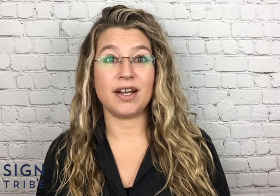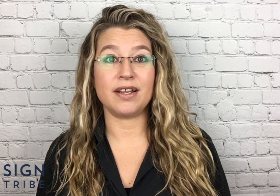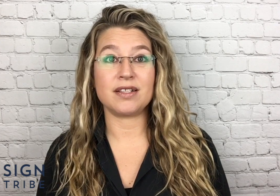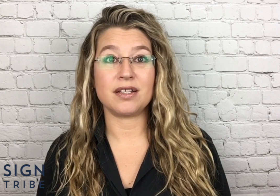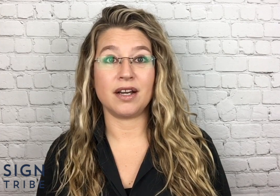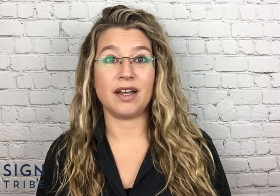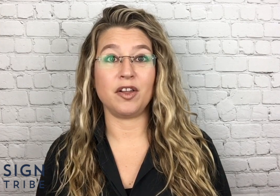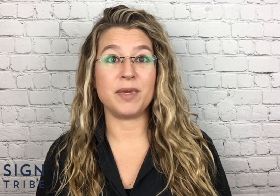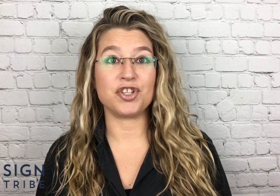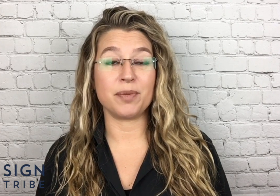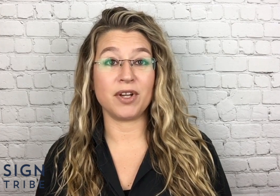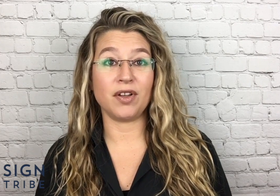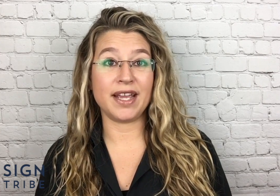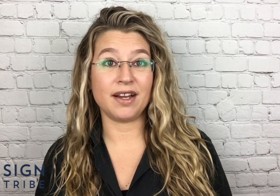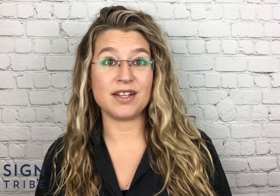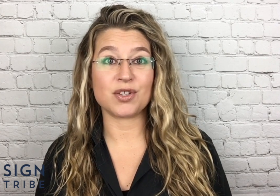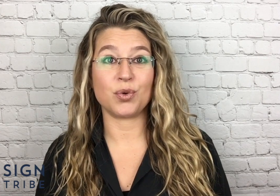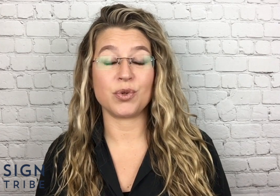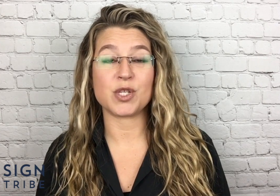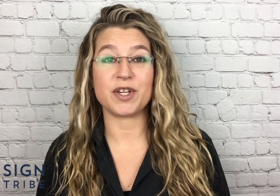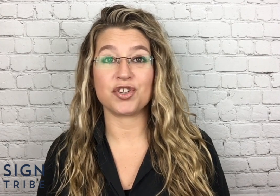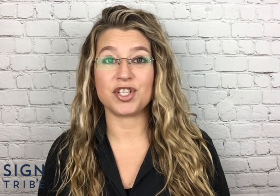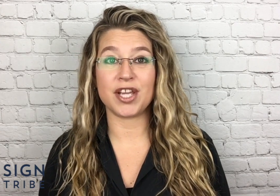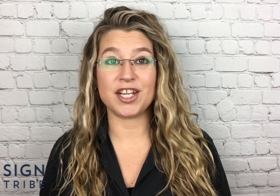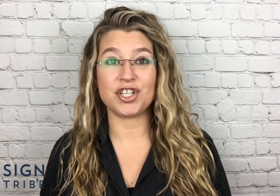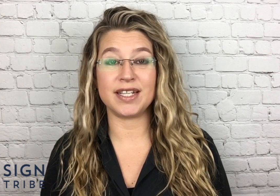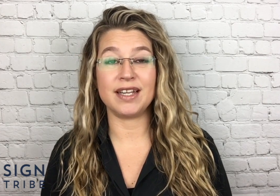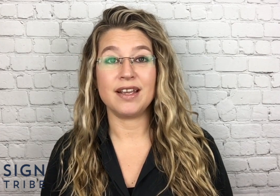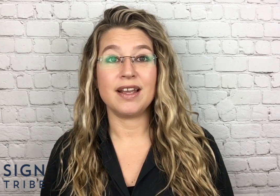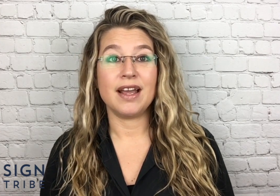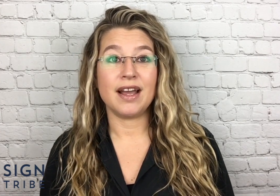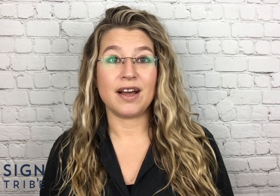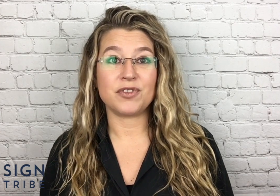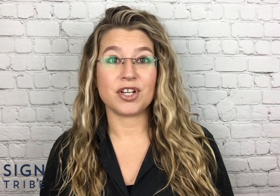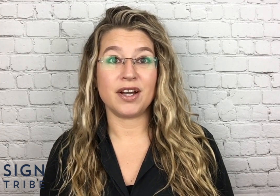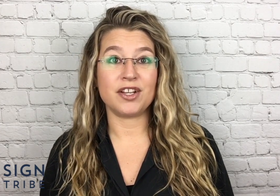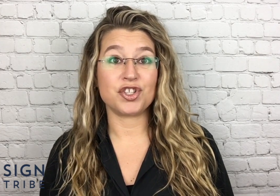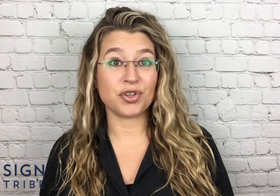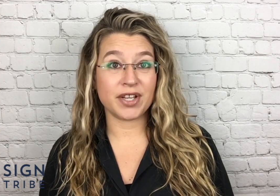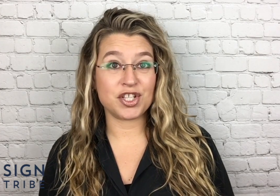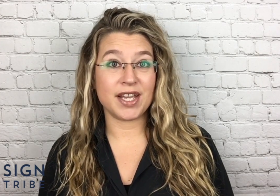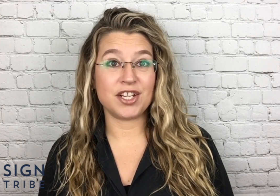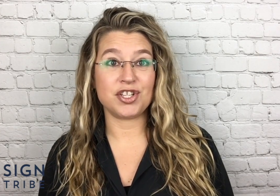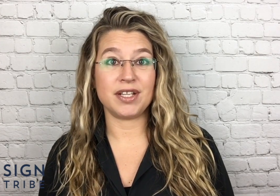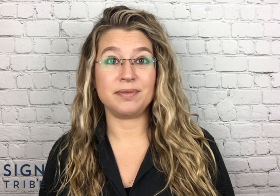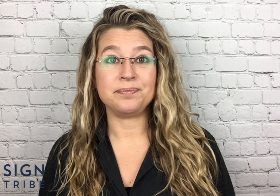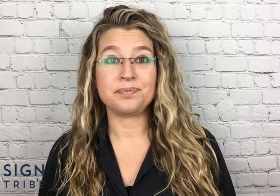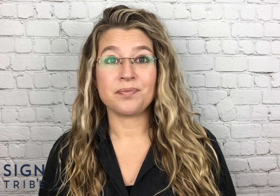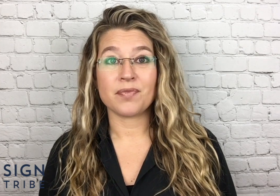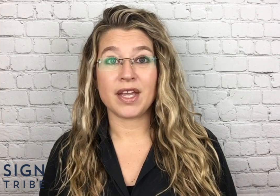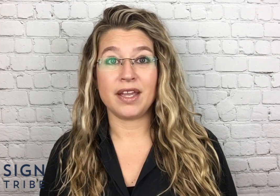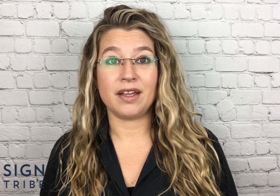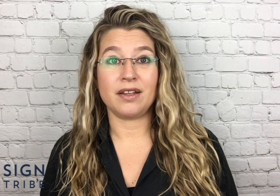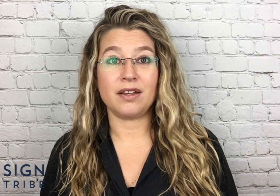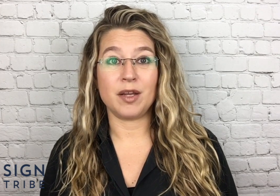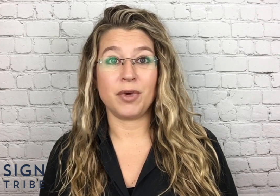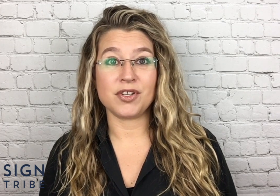taught elementary, middle, and high school special education. I've taught general education and am